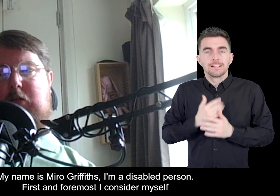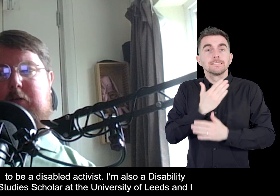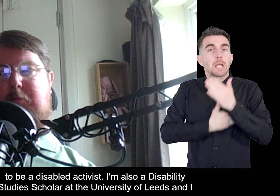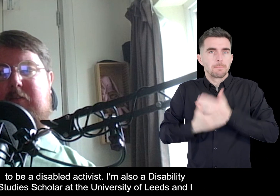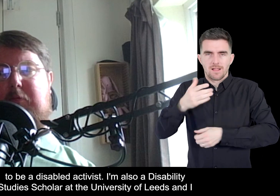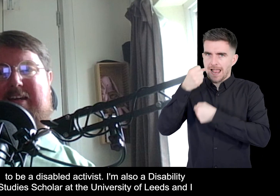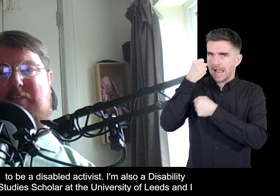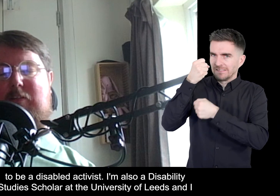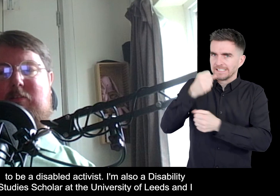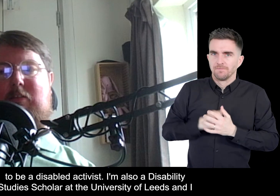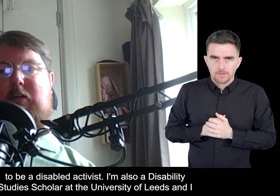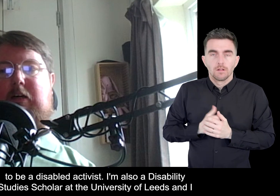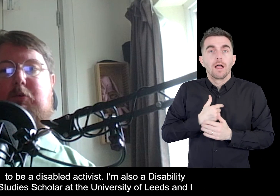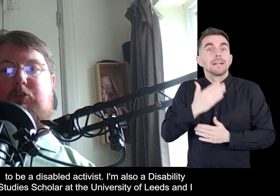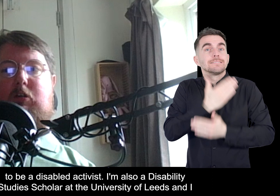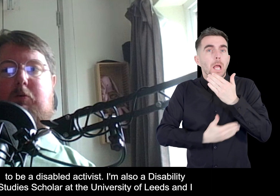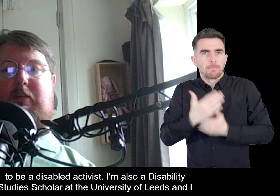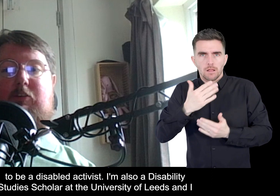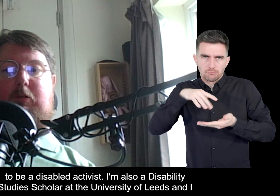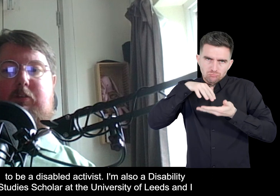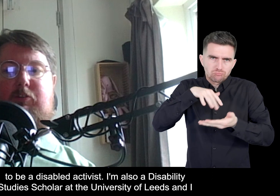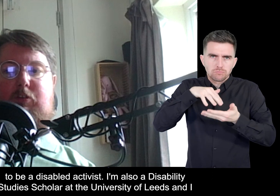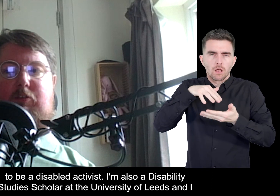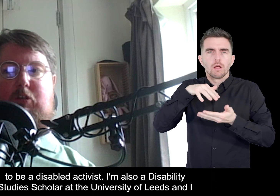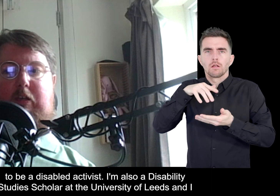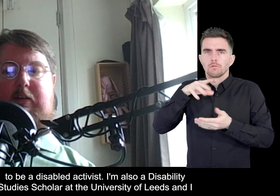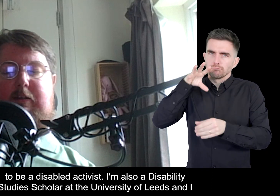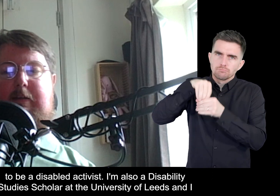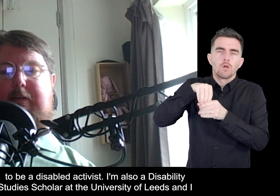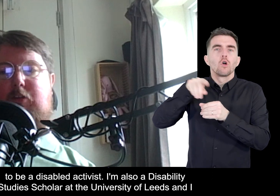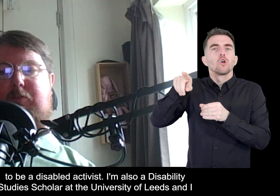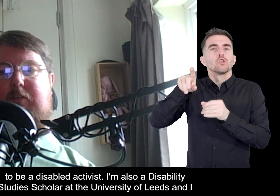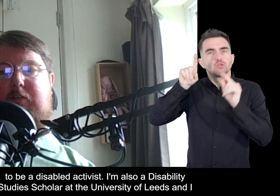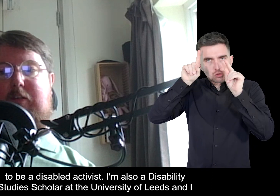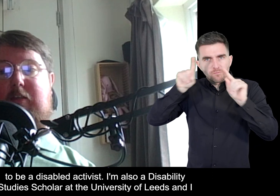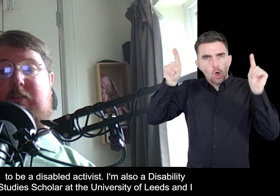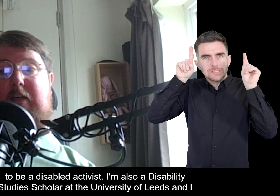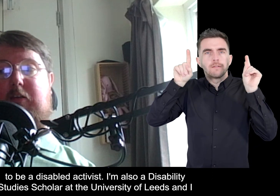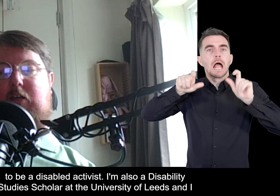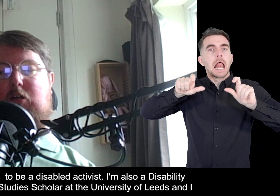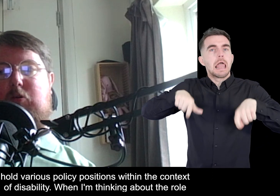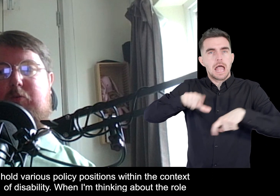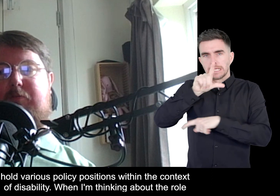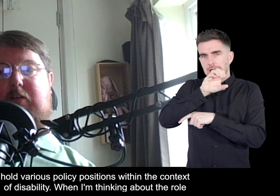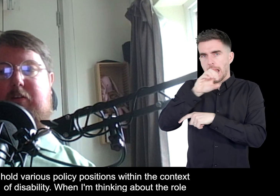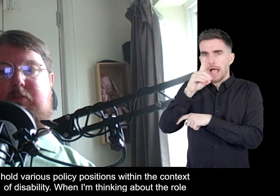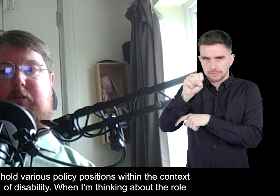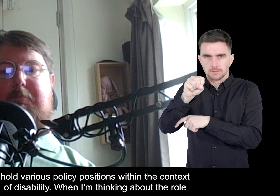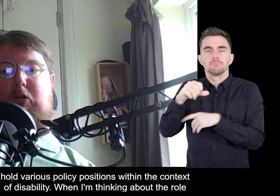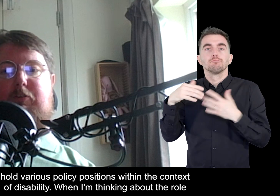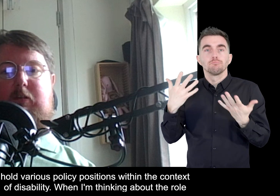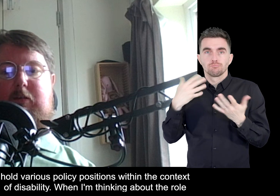myself to be a disabled activist. I'm also a disability studies scholar at the University of Leeds, and I hold